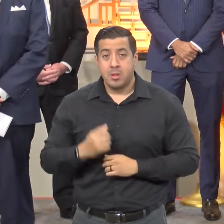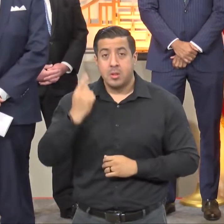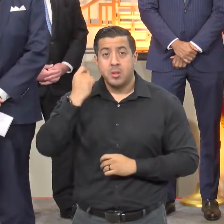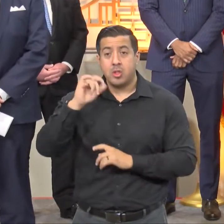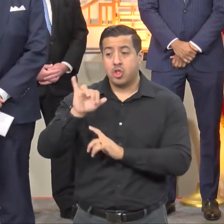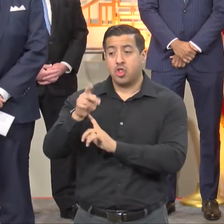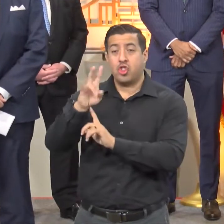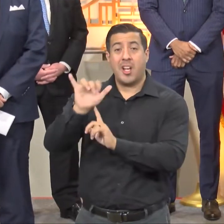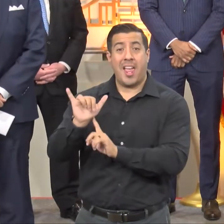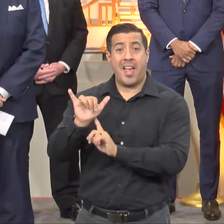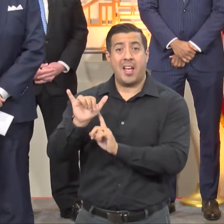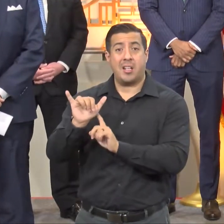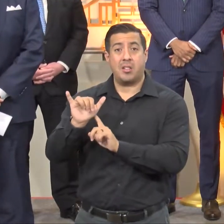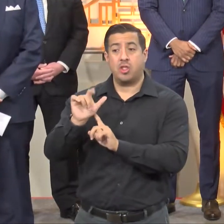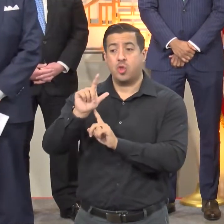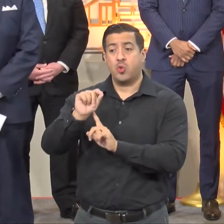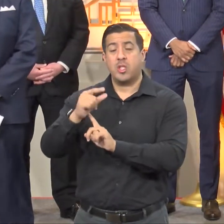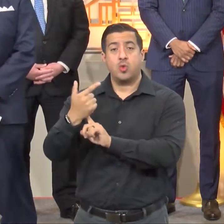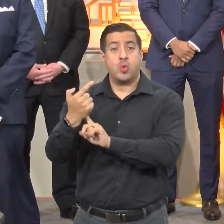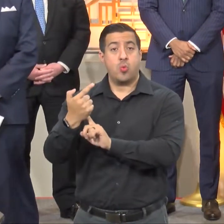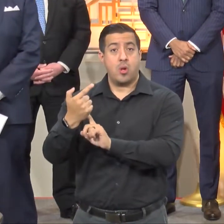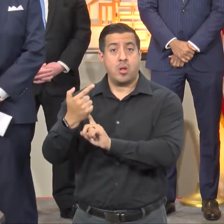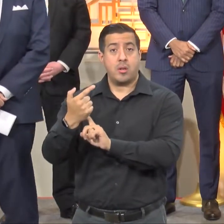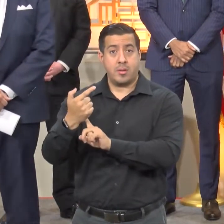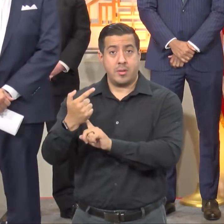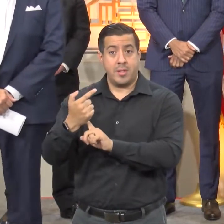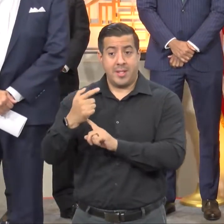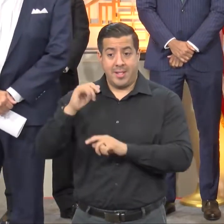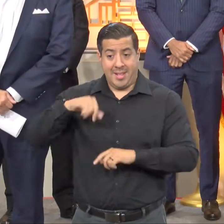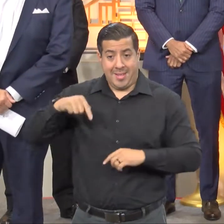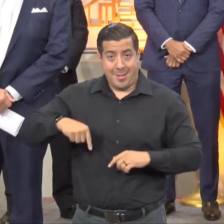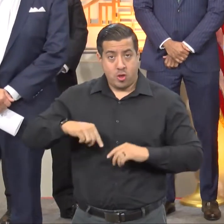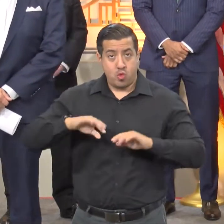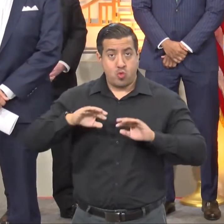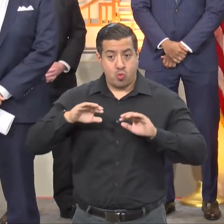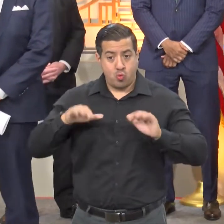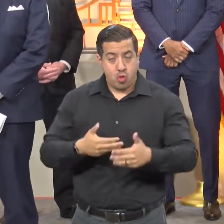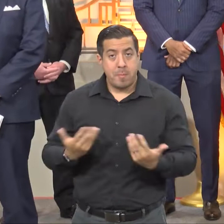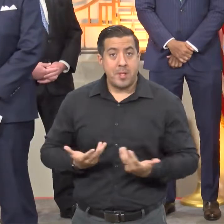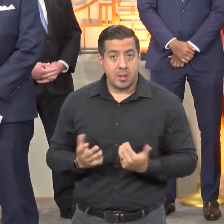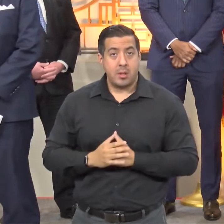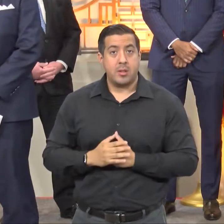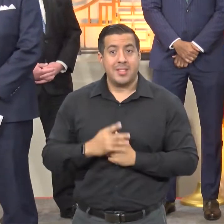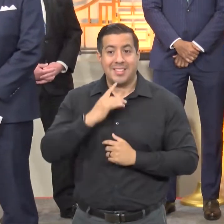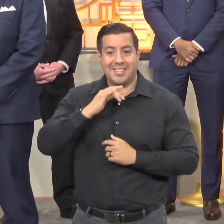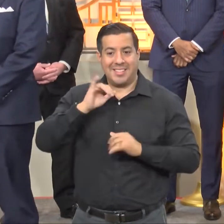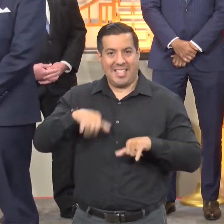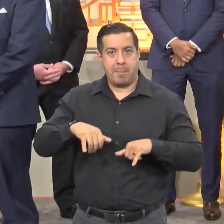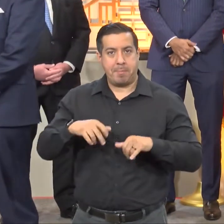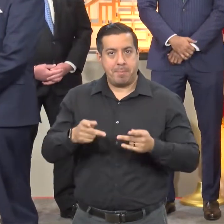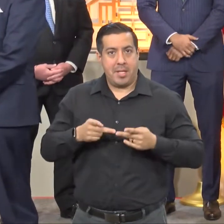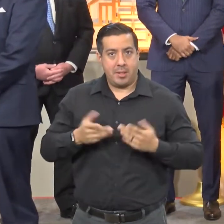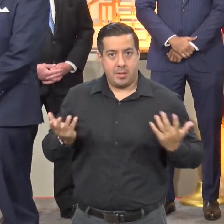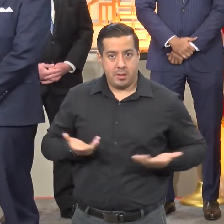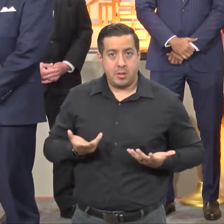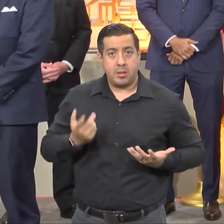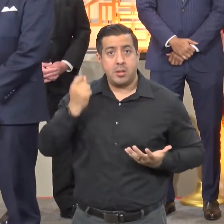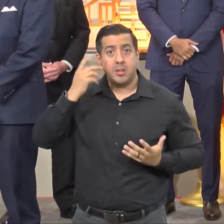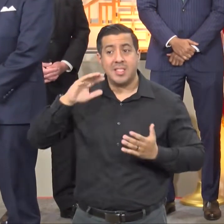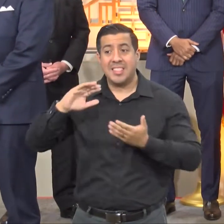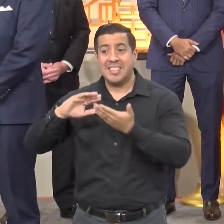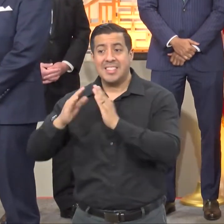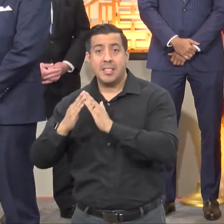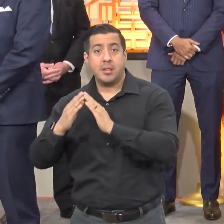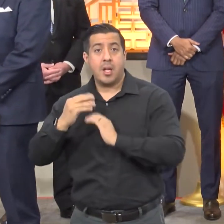July of 2021, in this very room, on this very same stage, the city and county